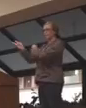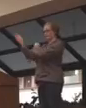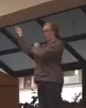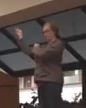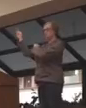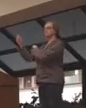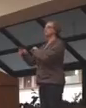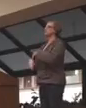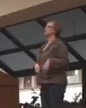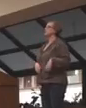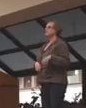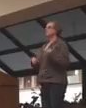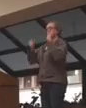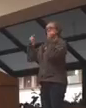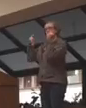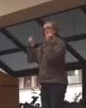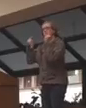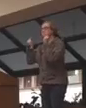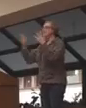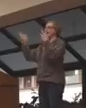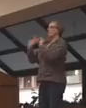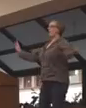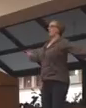with the fraud issues that were happening,